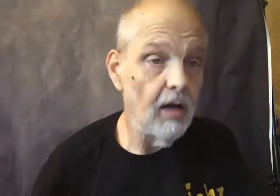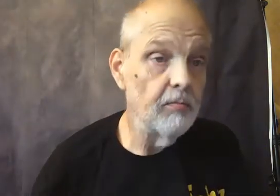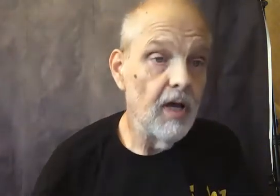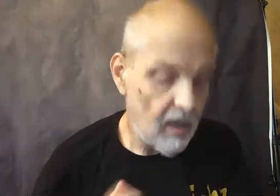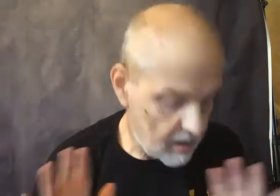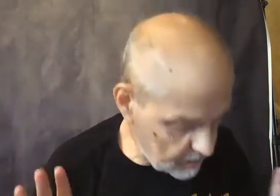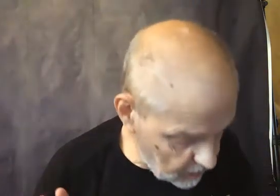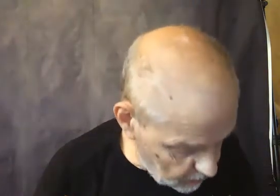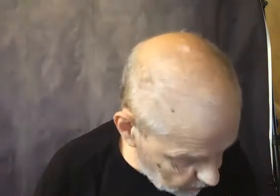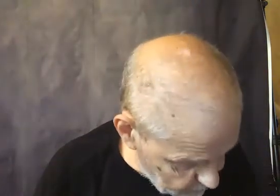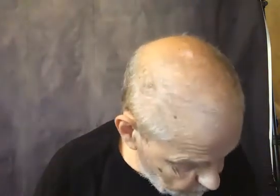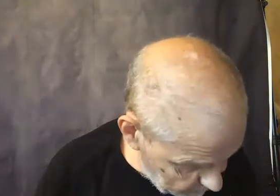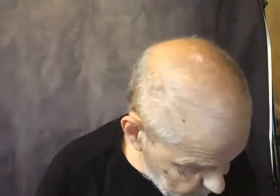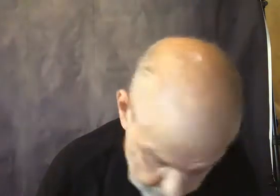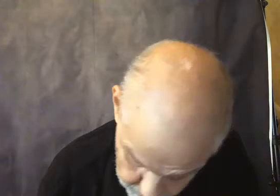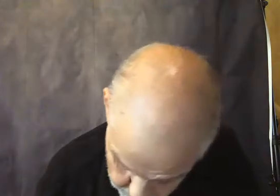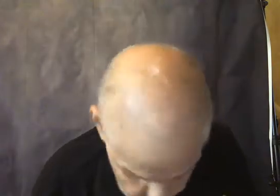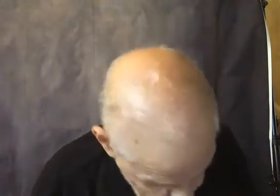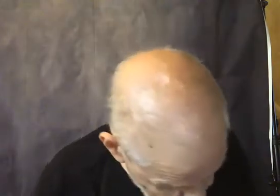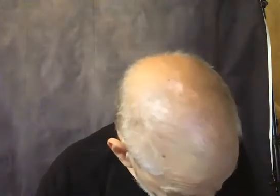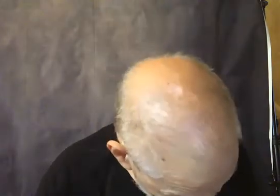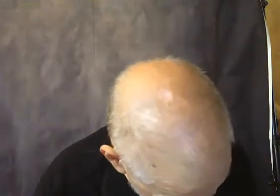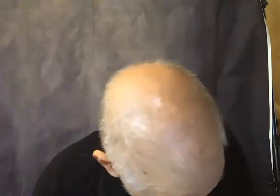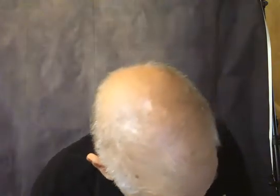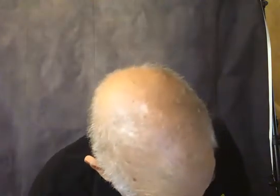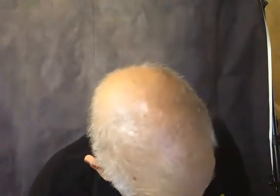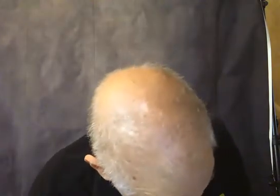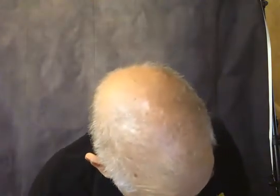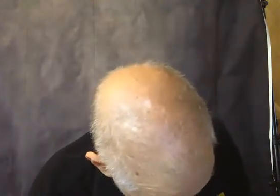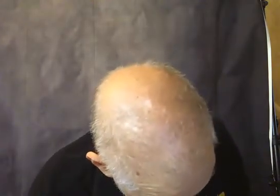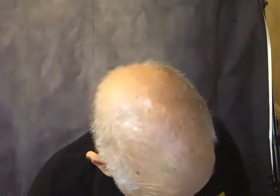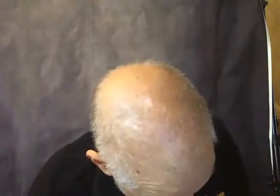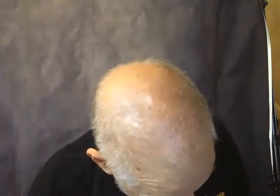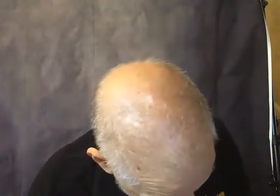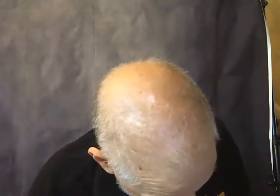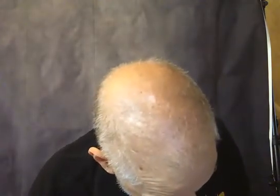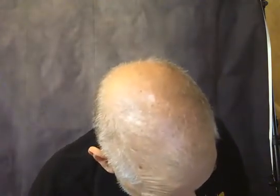you. Also on page, I don't know, can't see. I